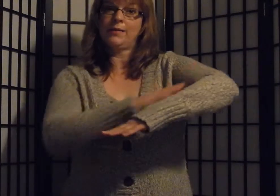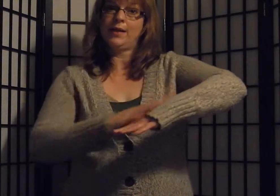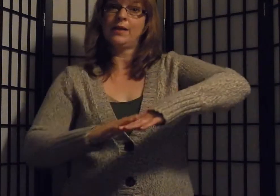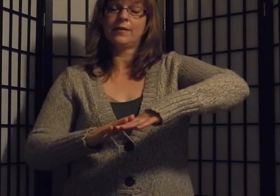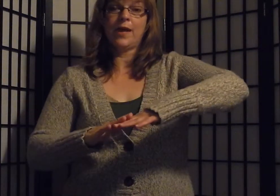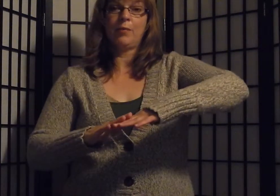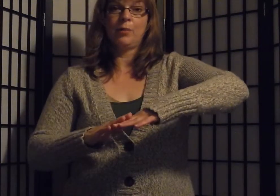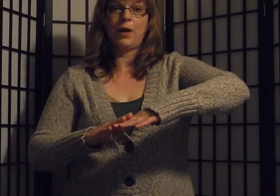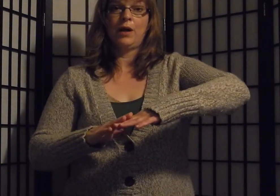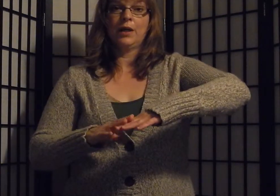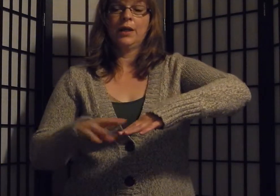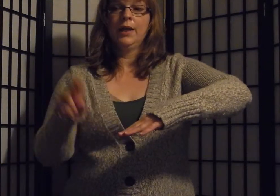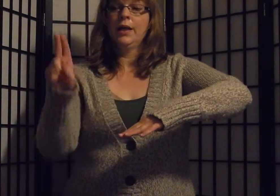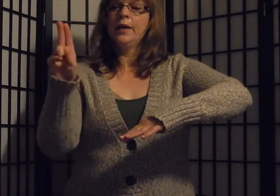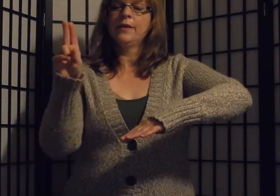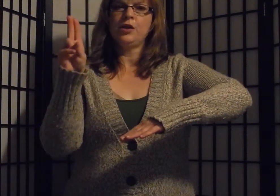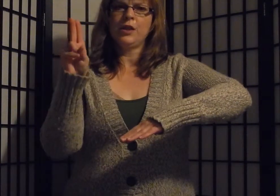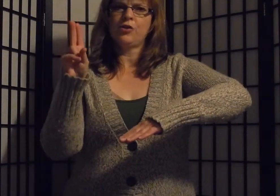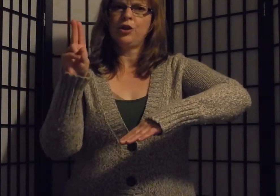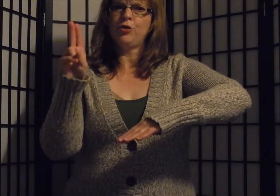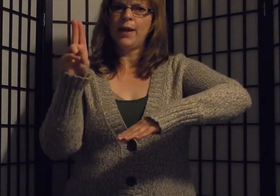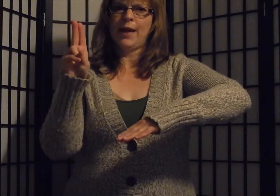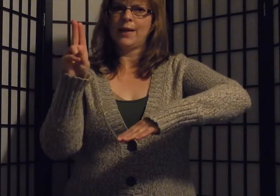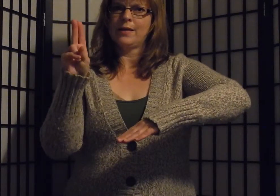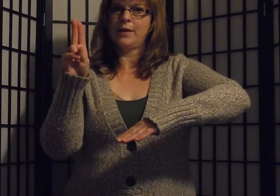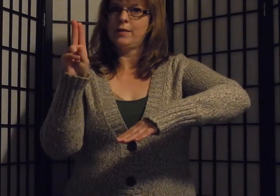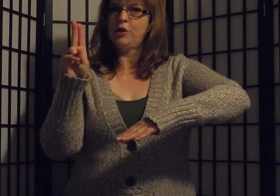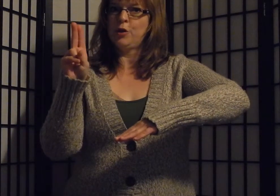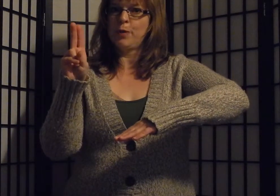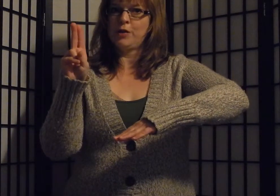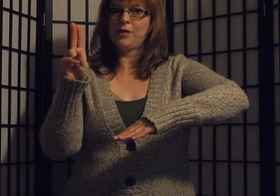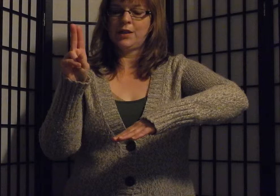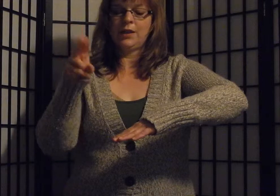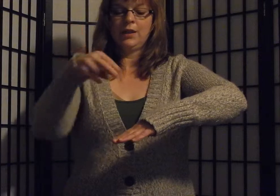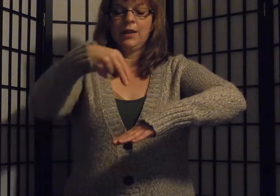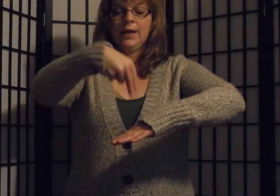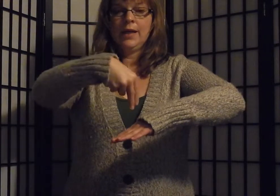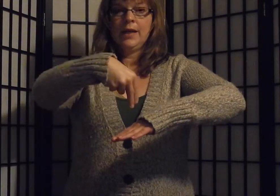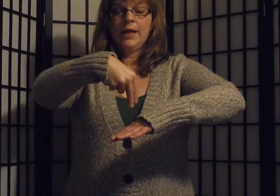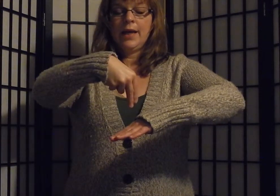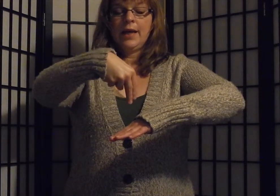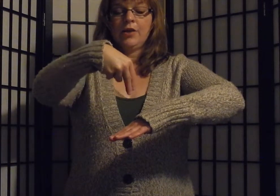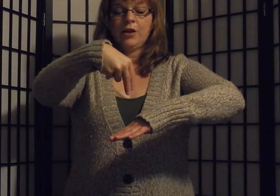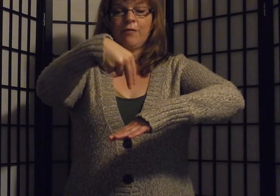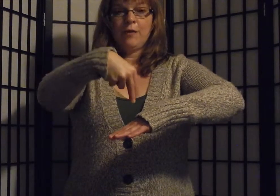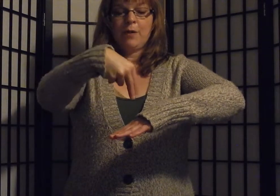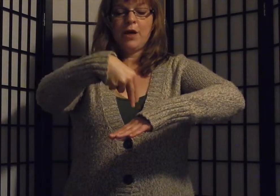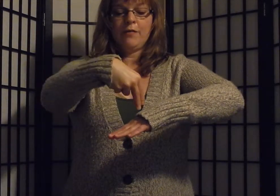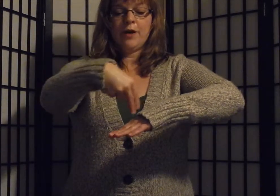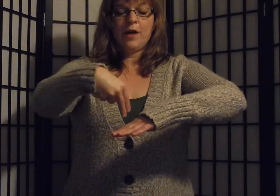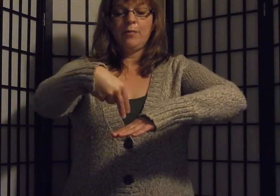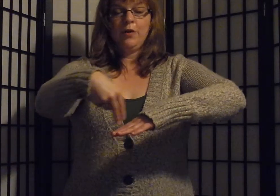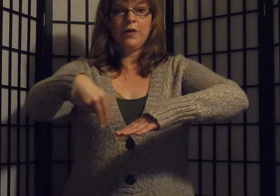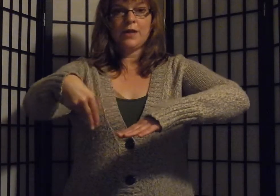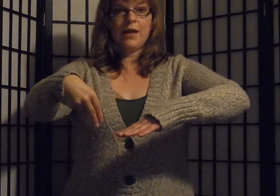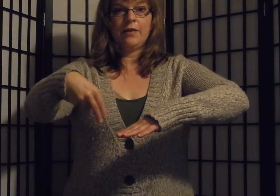see at a skateboard park. Then you need your U hand, and this is your person, and you're going to flip it over and move it down the